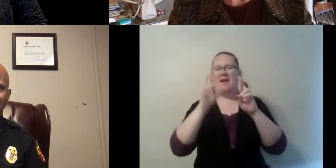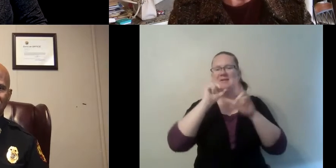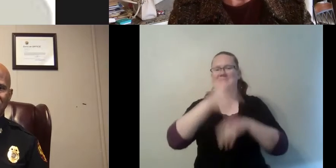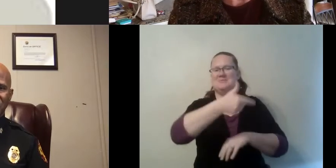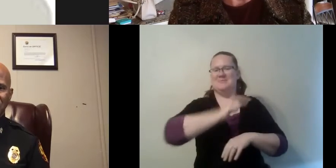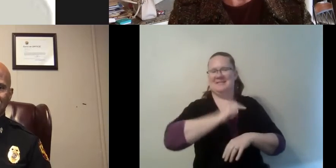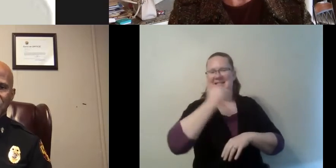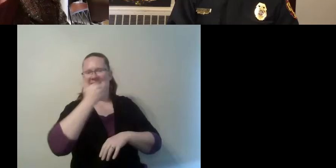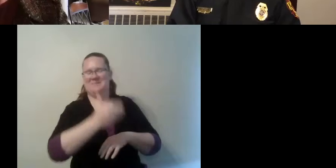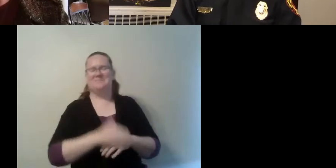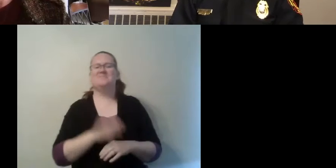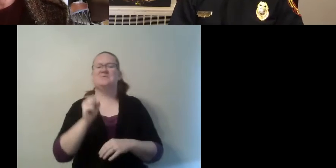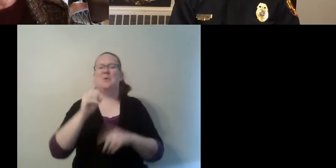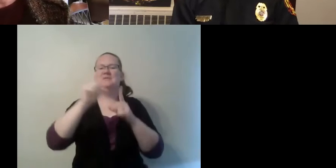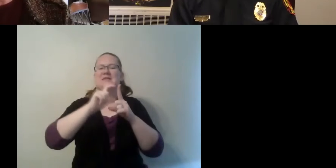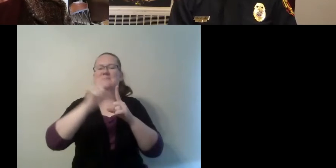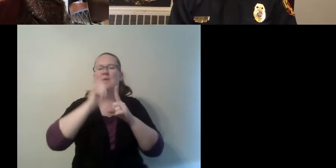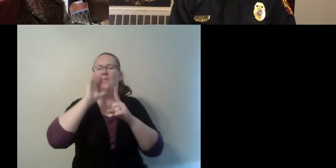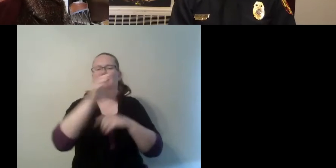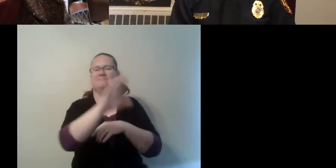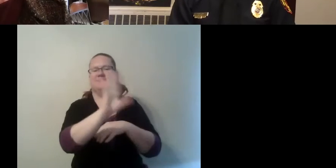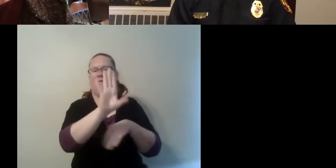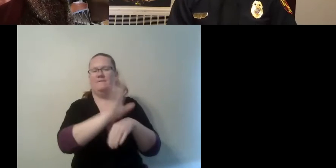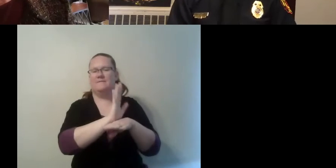as well. So Desiree, you can turn off your